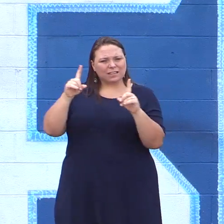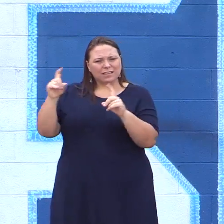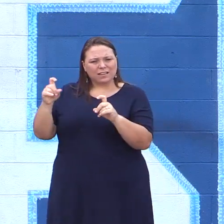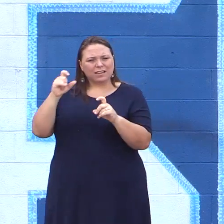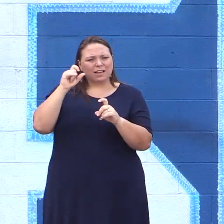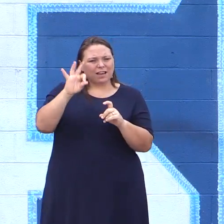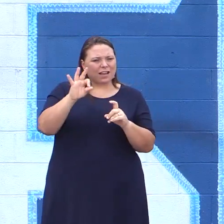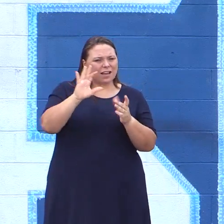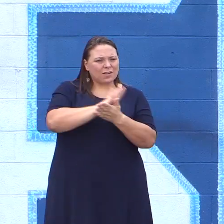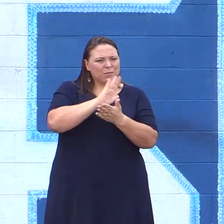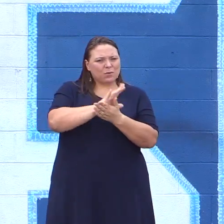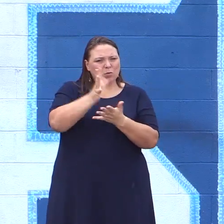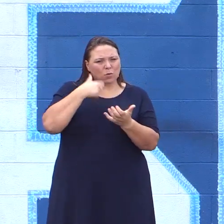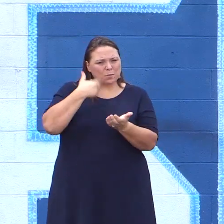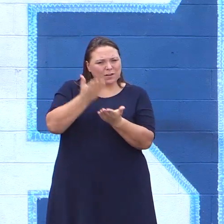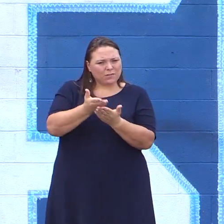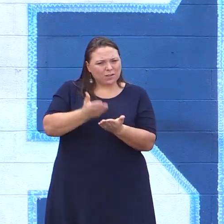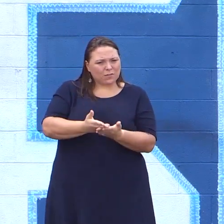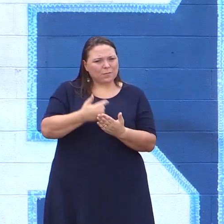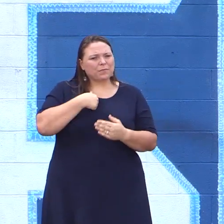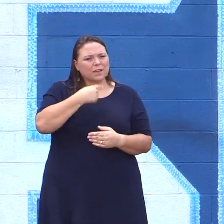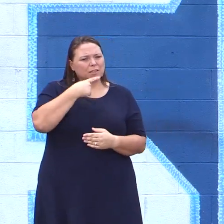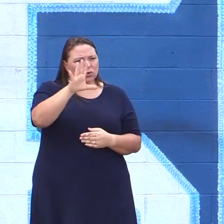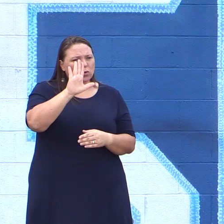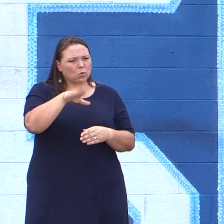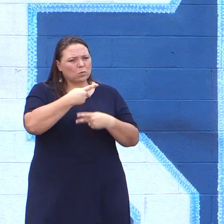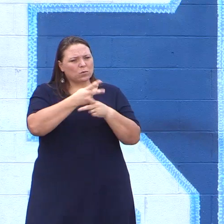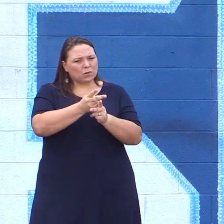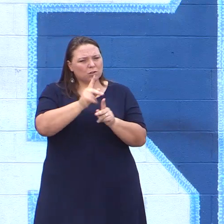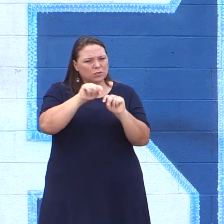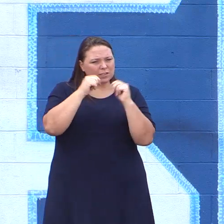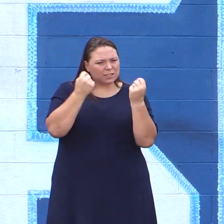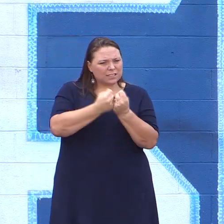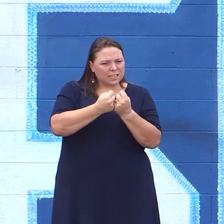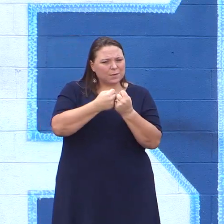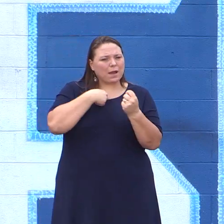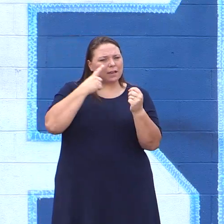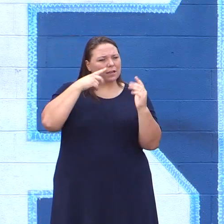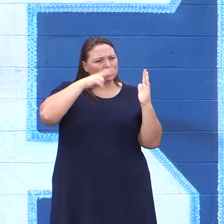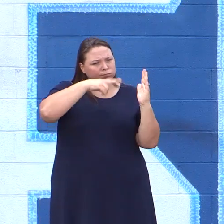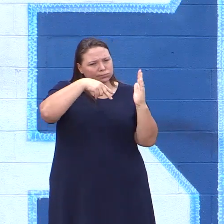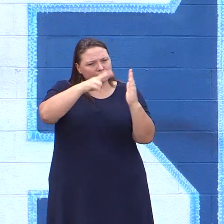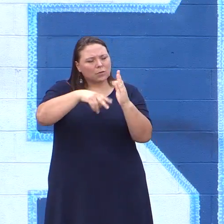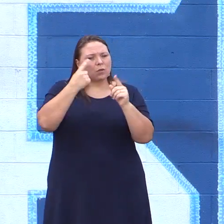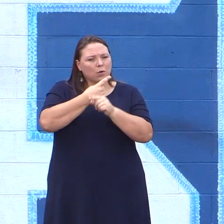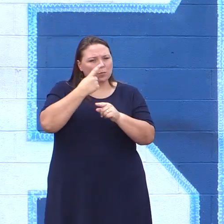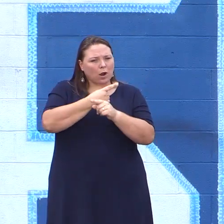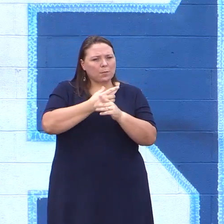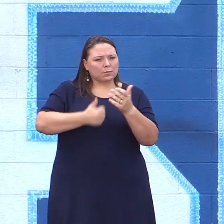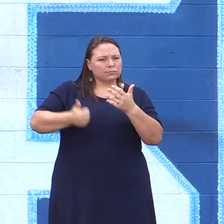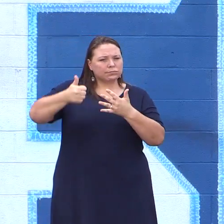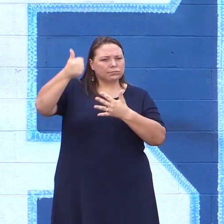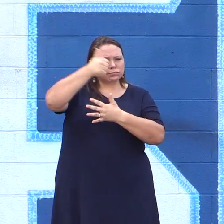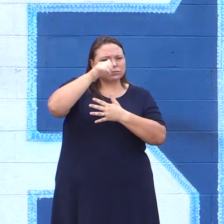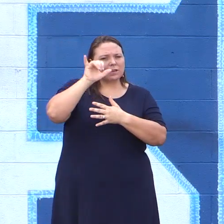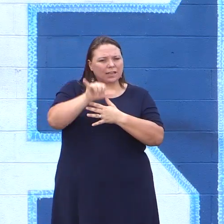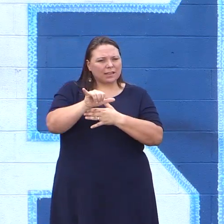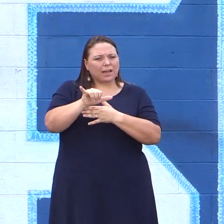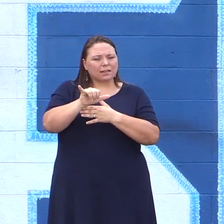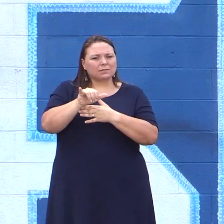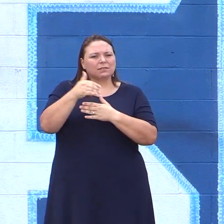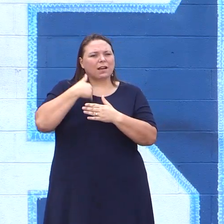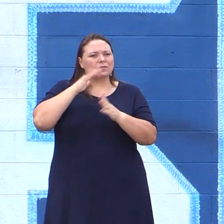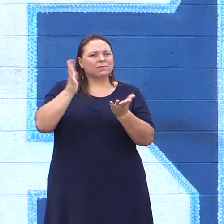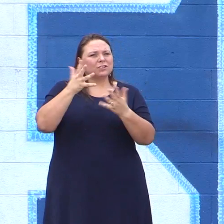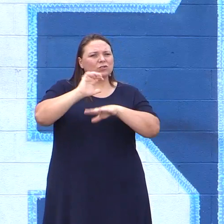you had asked me to verify. I told your production team that that needed to go through the proper channels, which is a public records request,